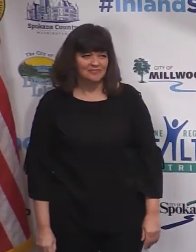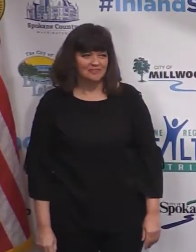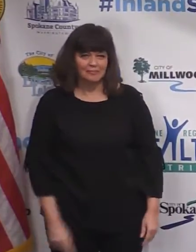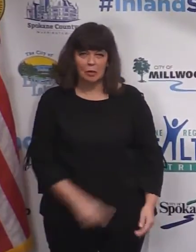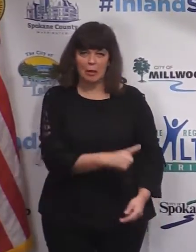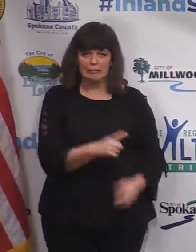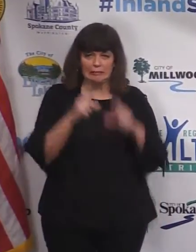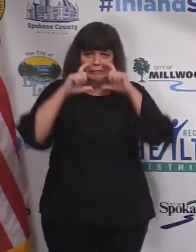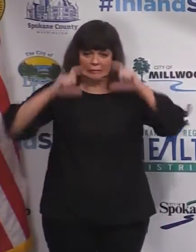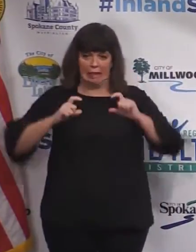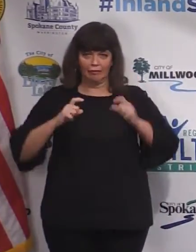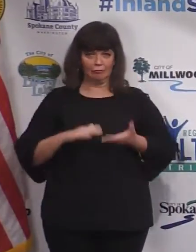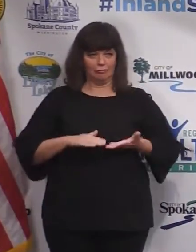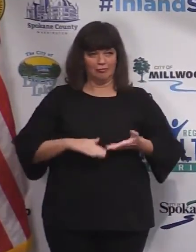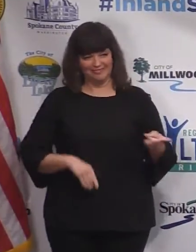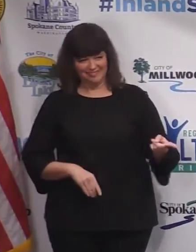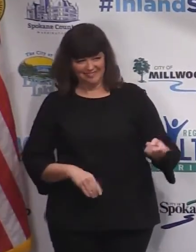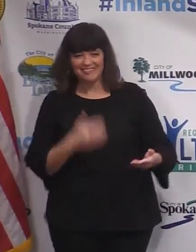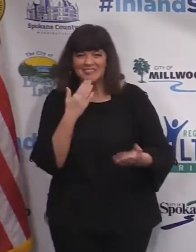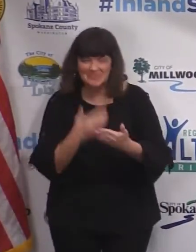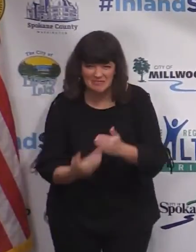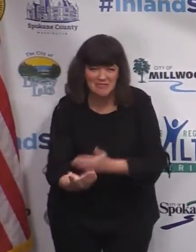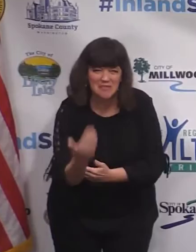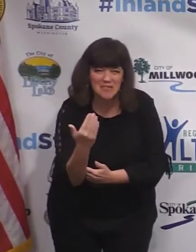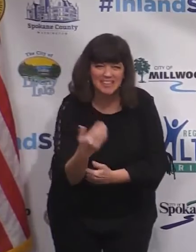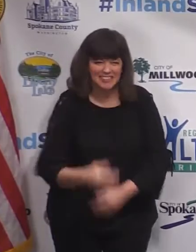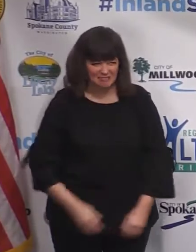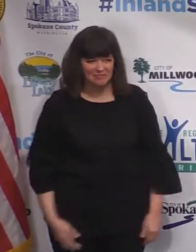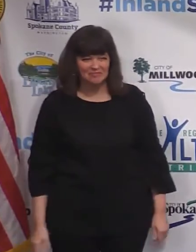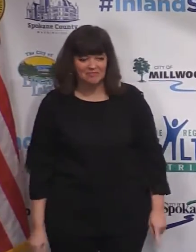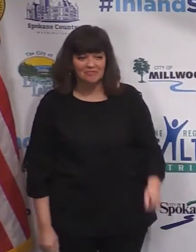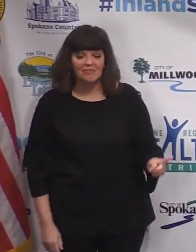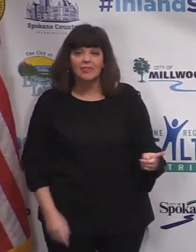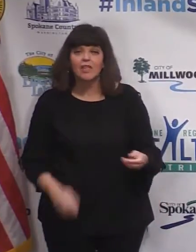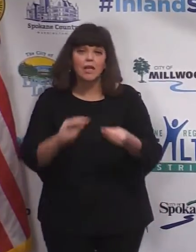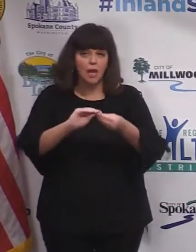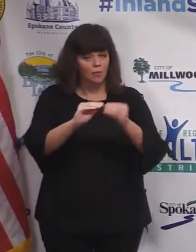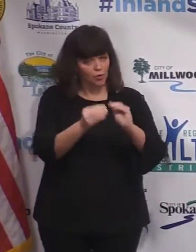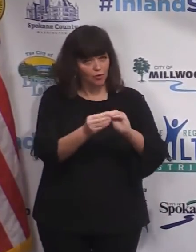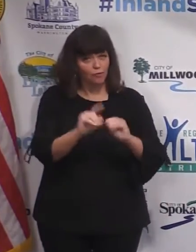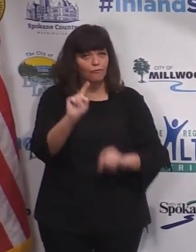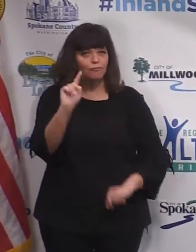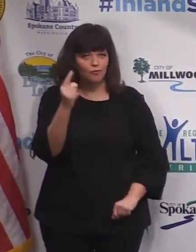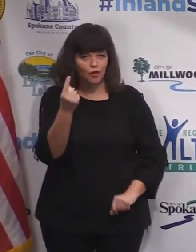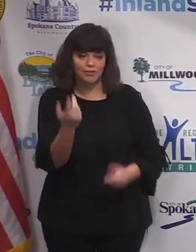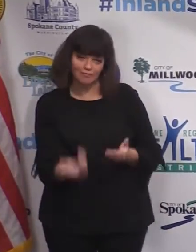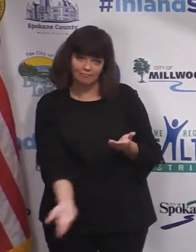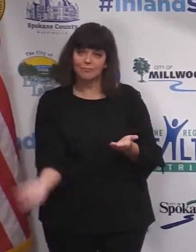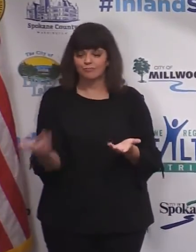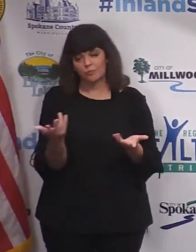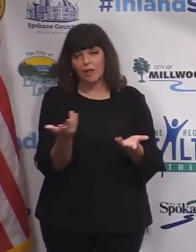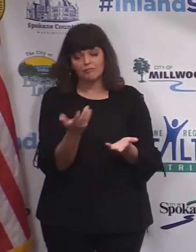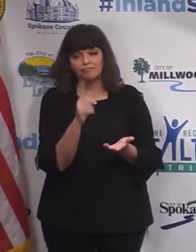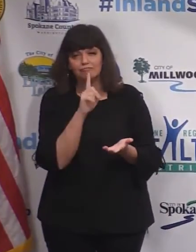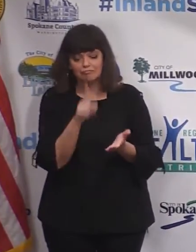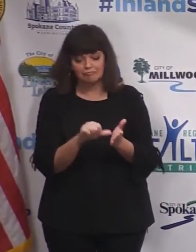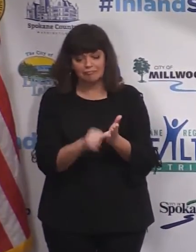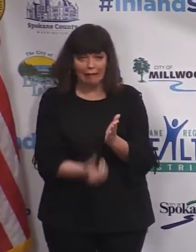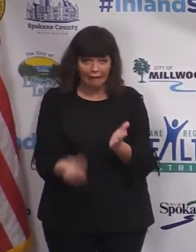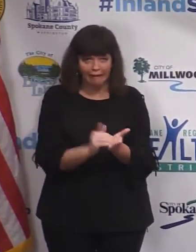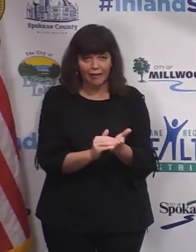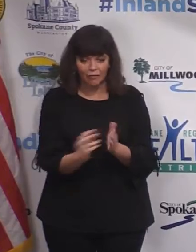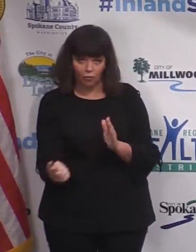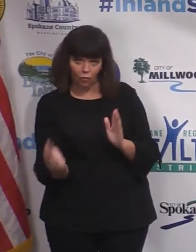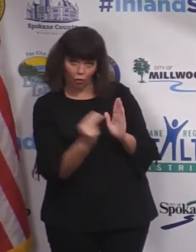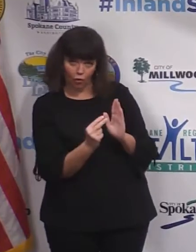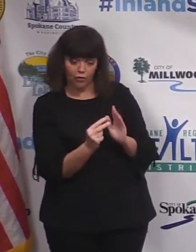Excuse me, with the mask. Good morning. So the numbers, let's look at numbers again today. We'll start off with